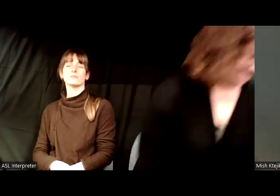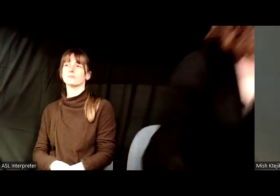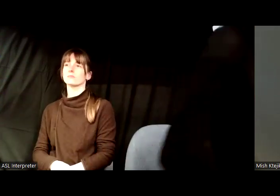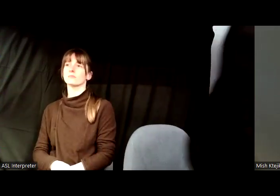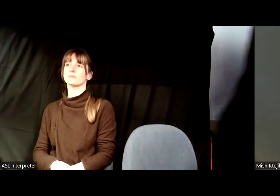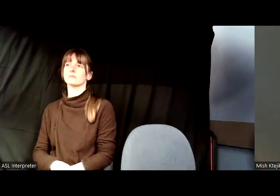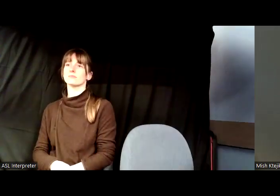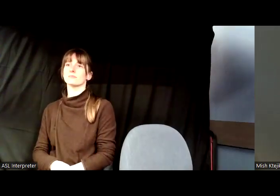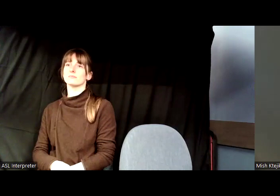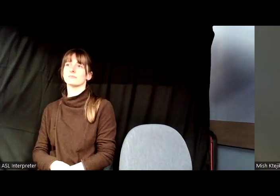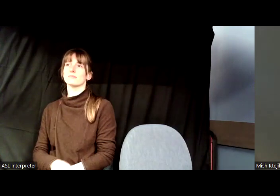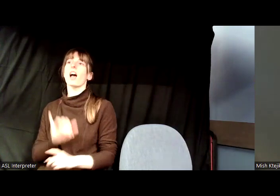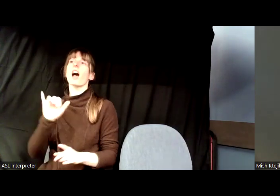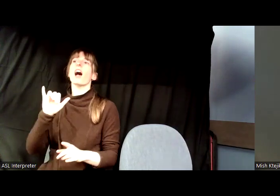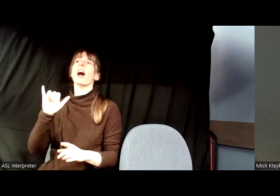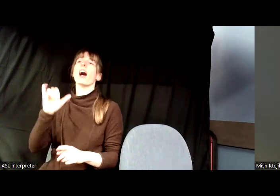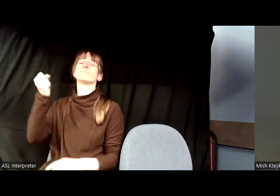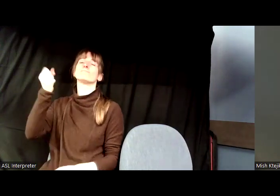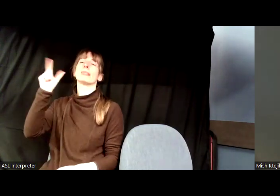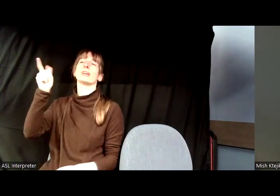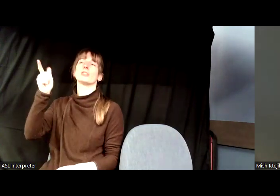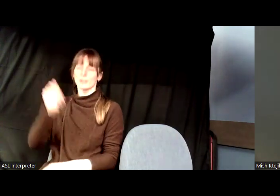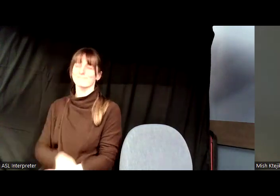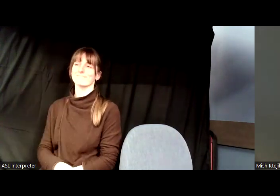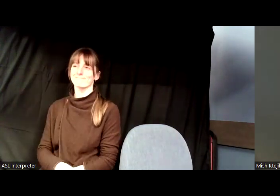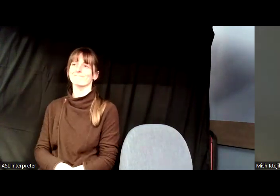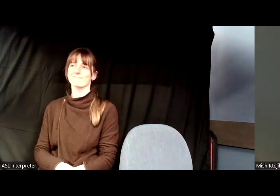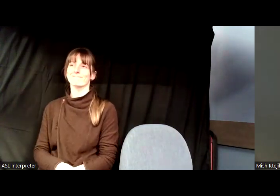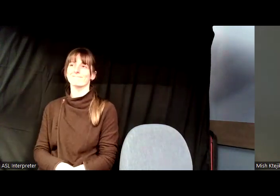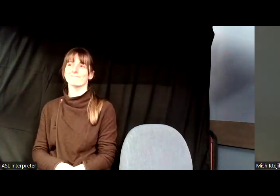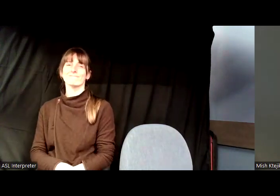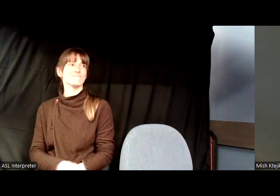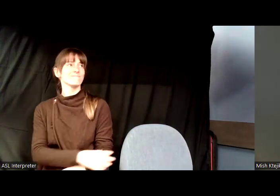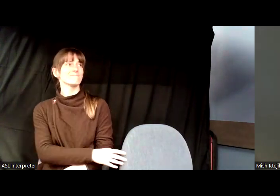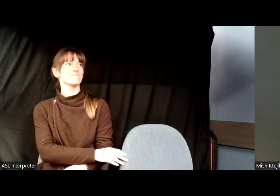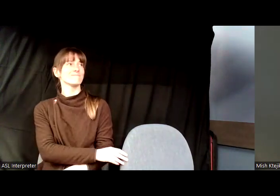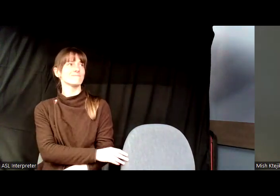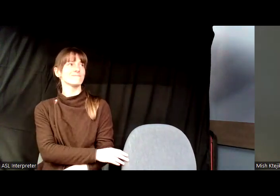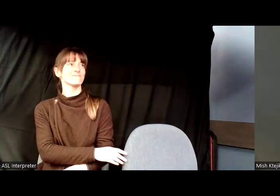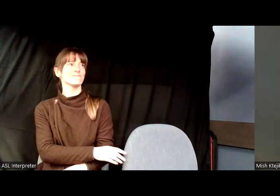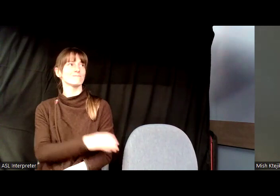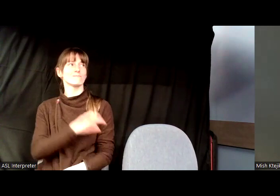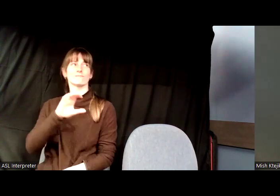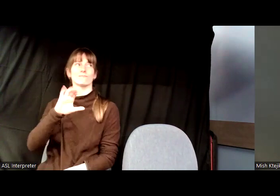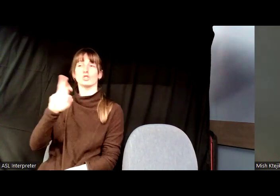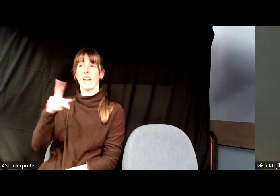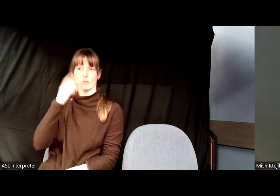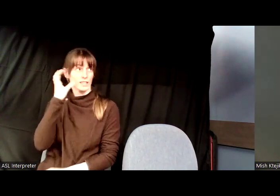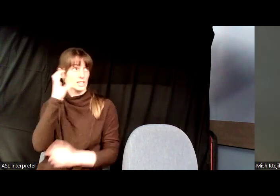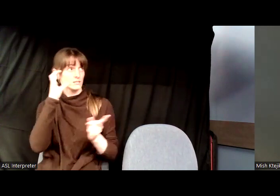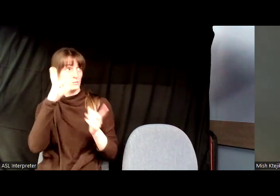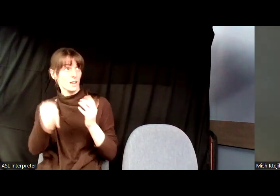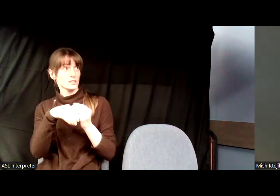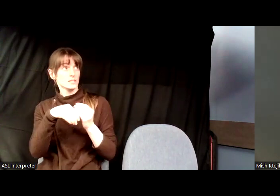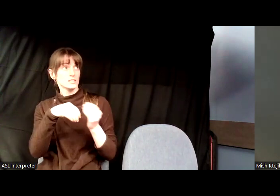So that's another good one for later. And this is Eric. Yep, another later. Okay, Colleen, do you have something else?